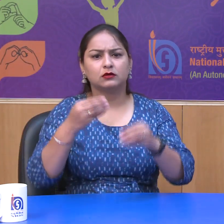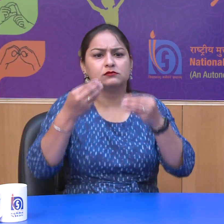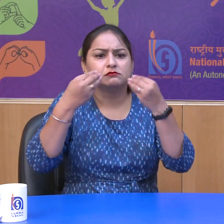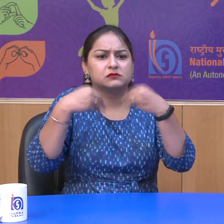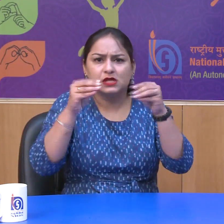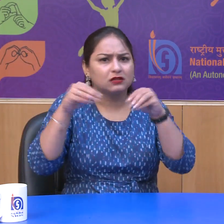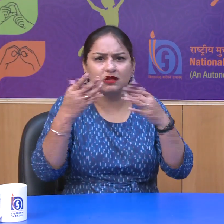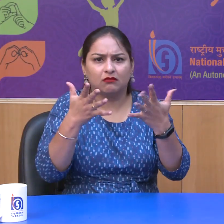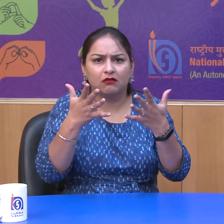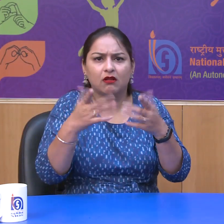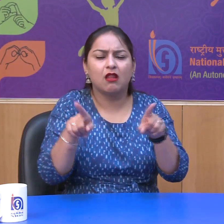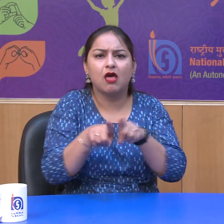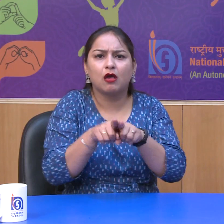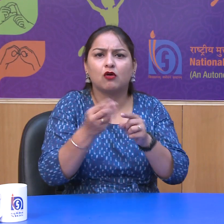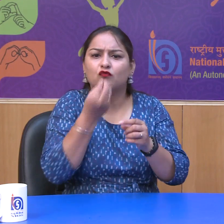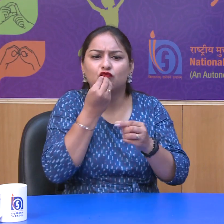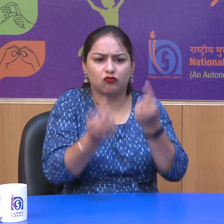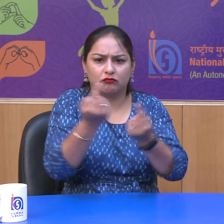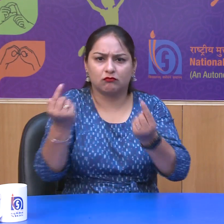a large amount of food grains.